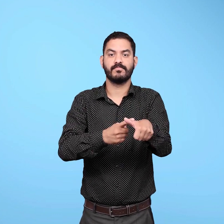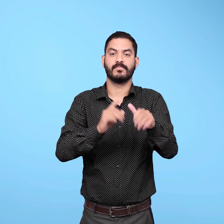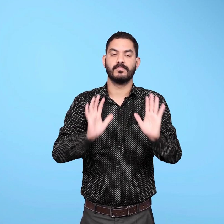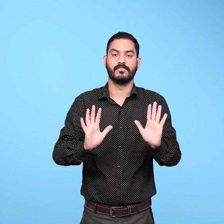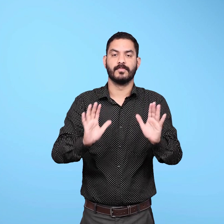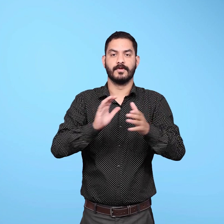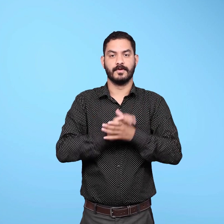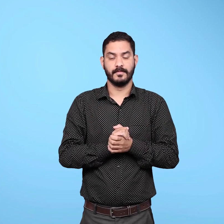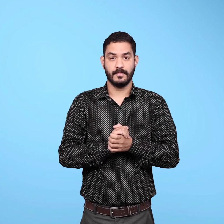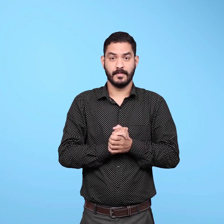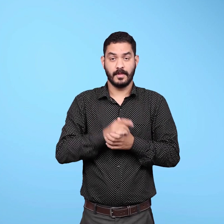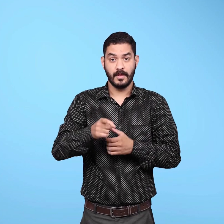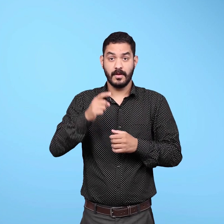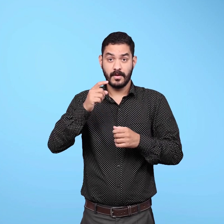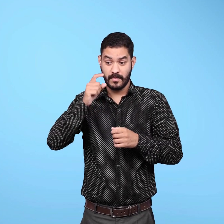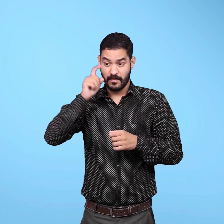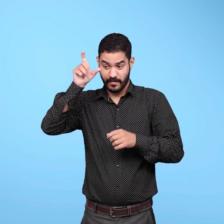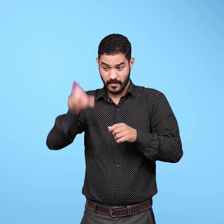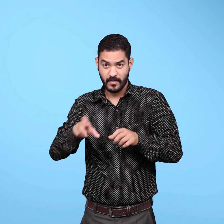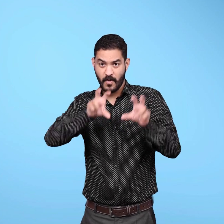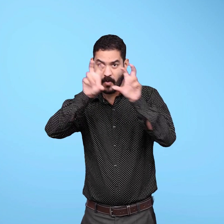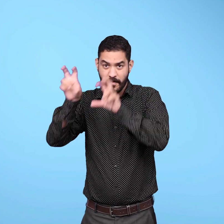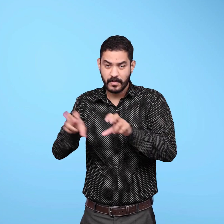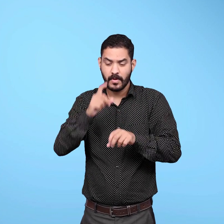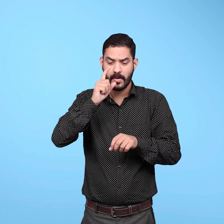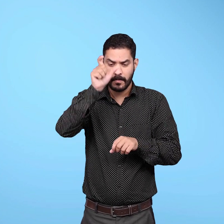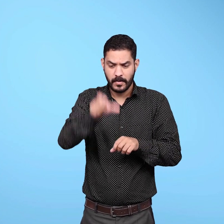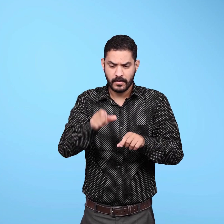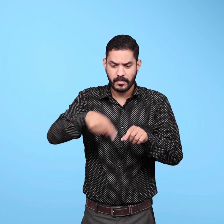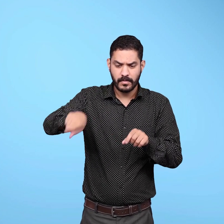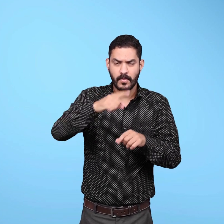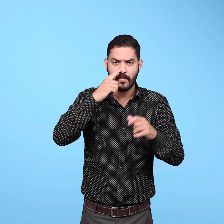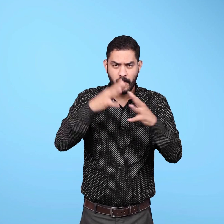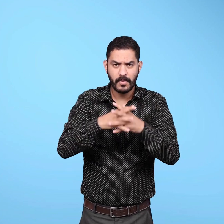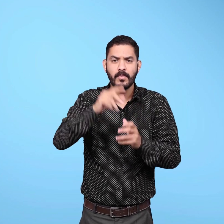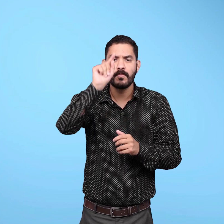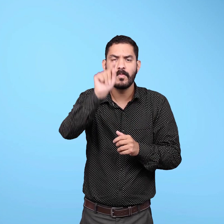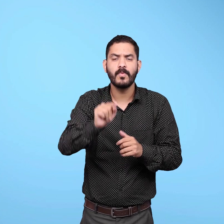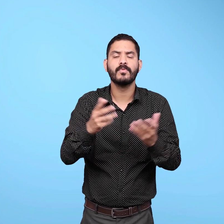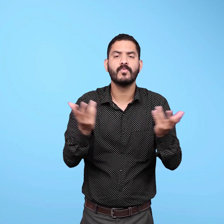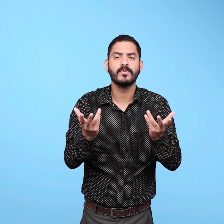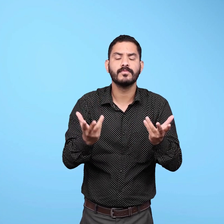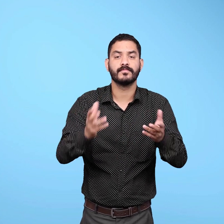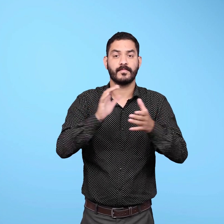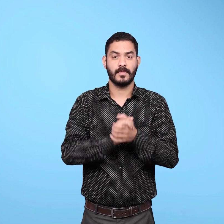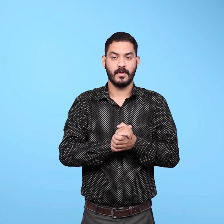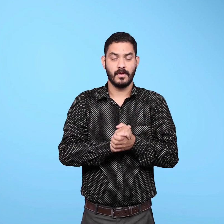women who could be employed by the superintendent. Do you think women would have faced